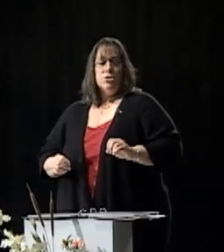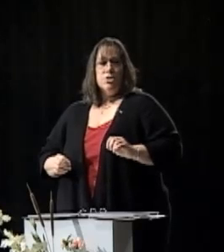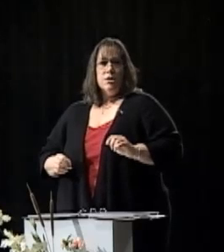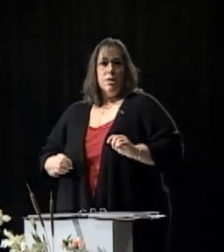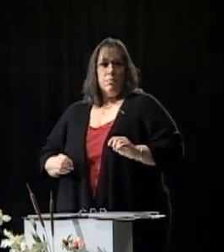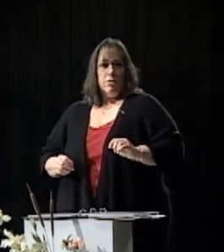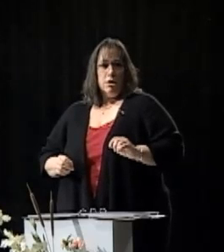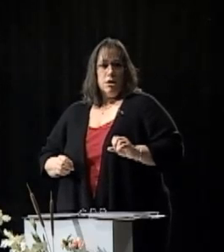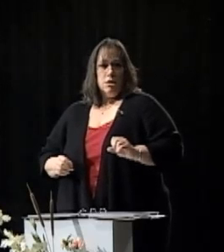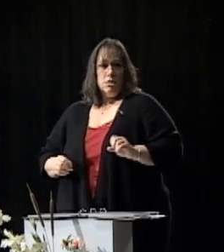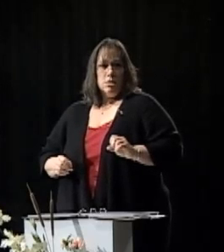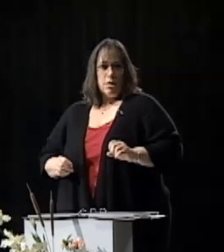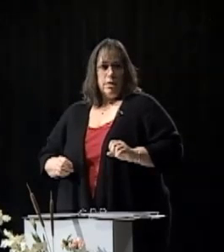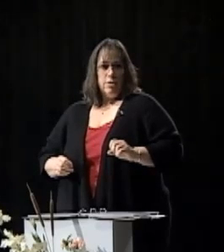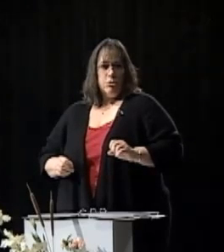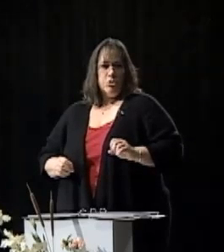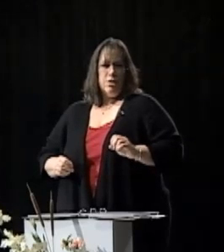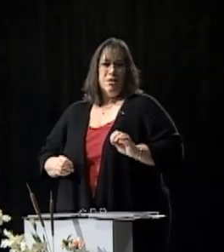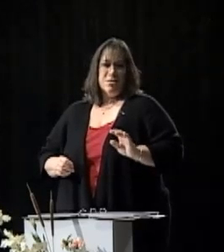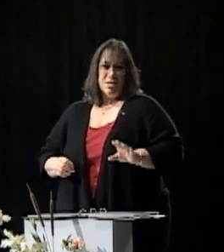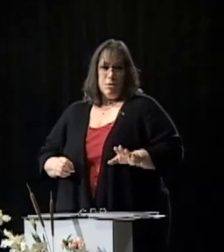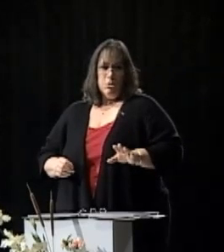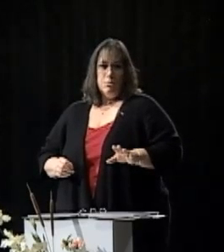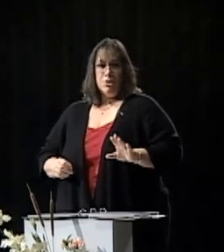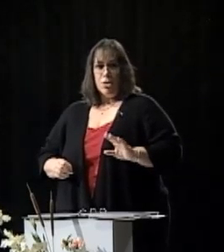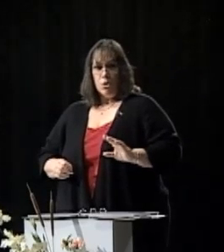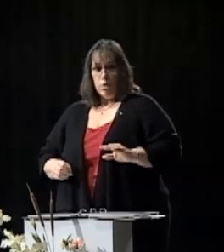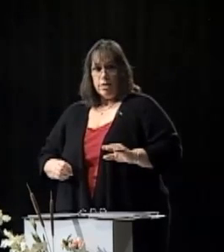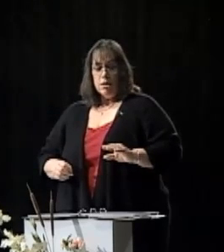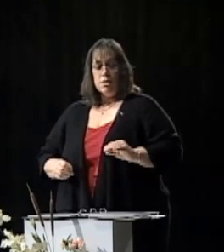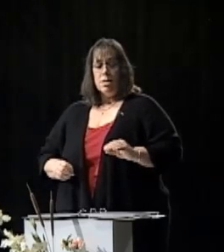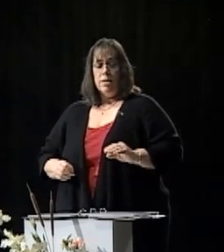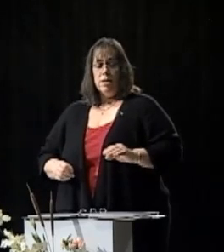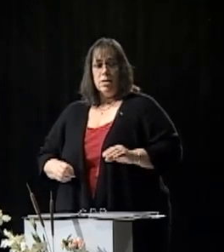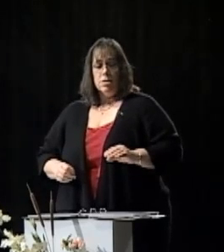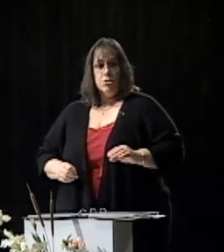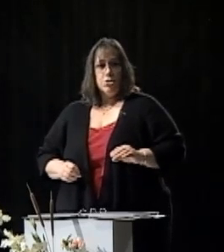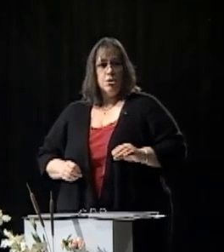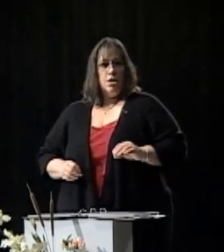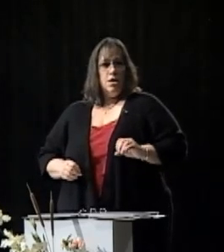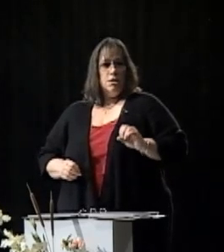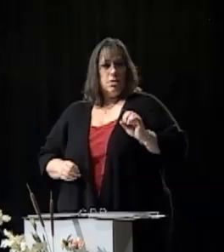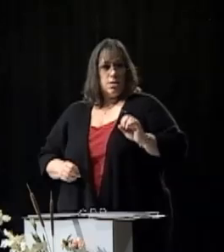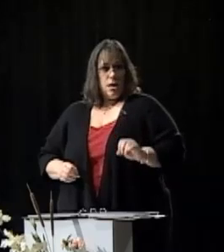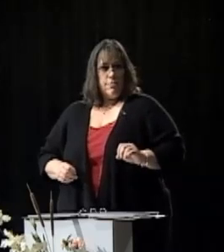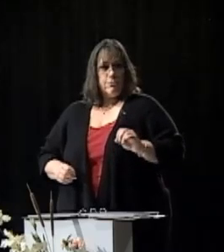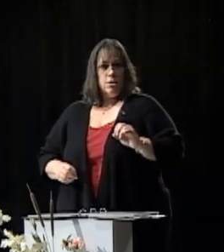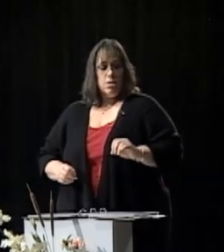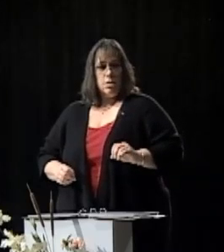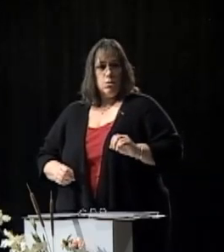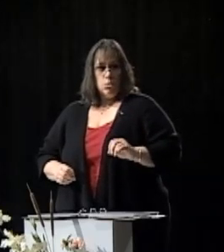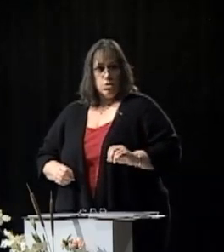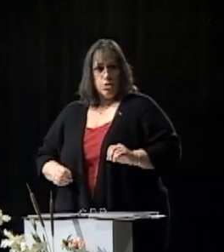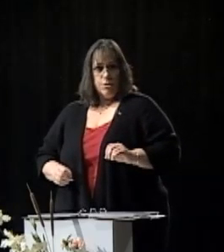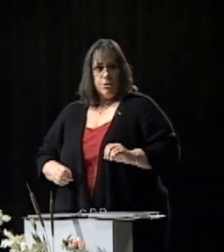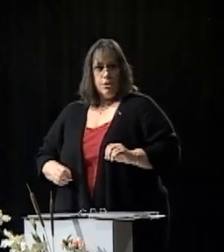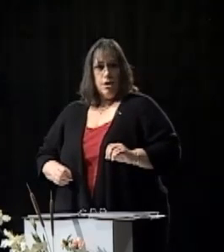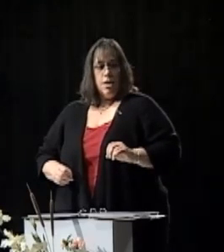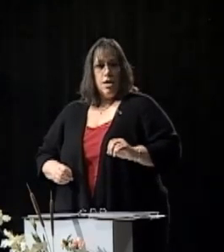and American Sign Language are similar, but not quite. Signed English does every single word,